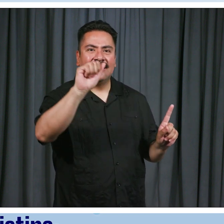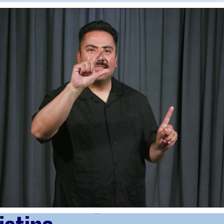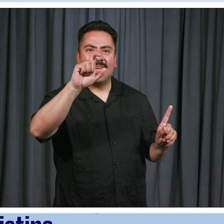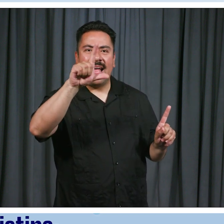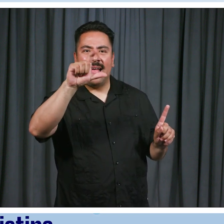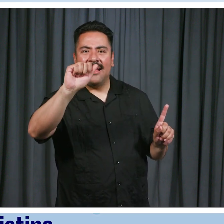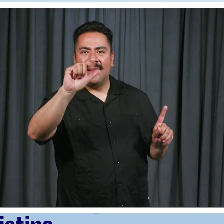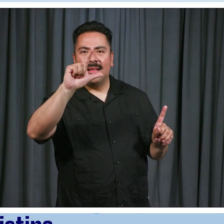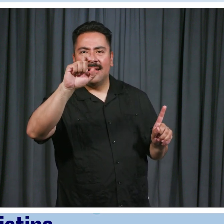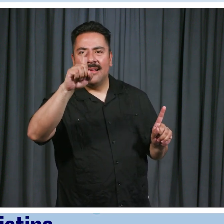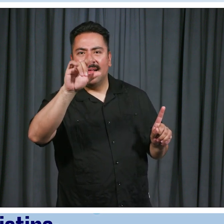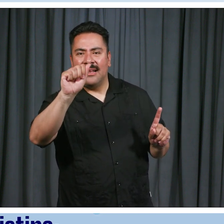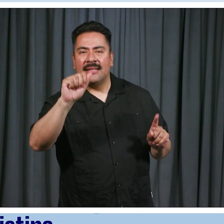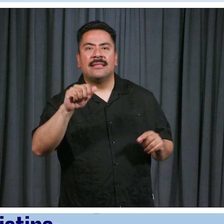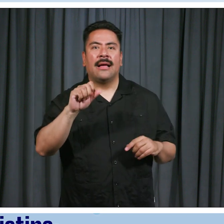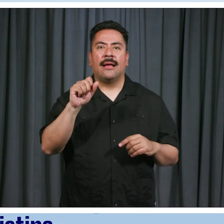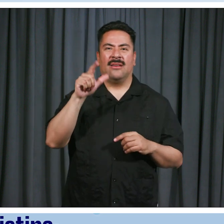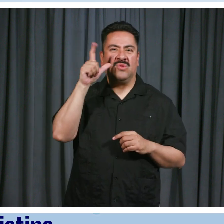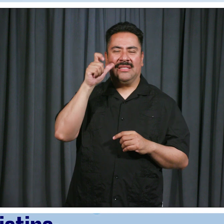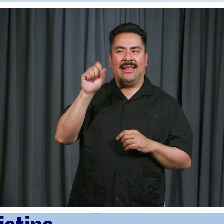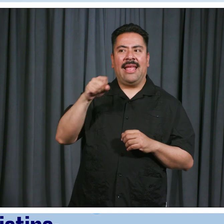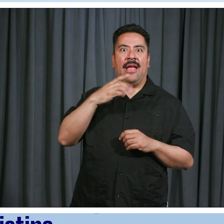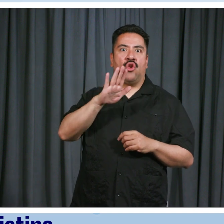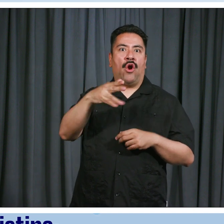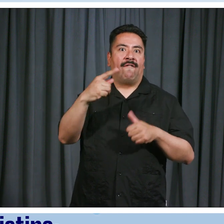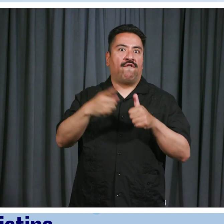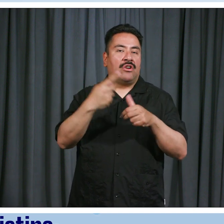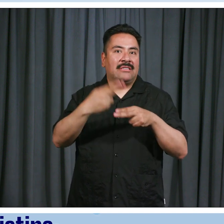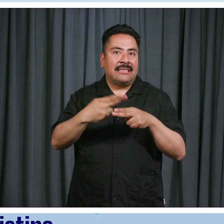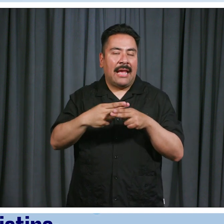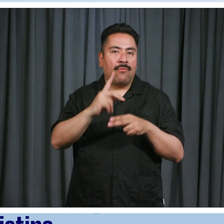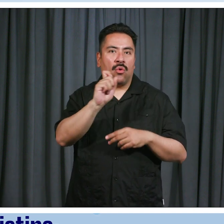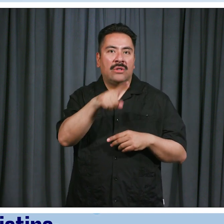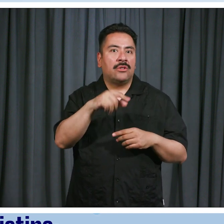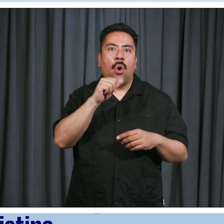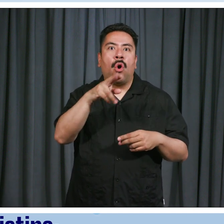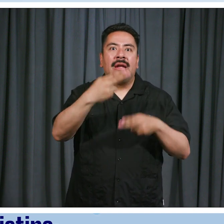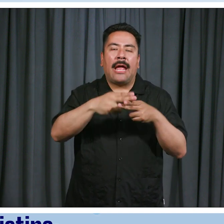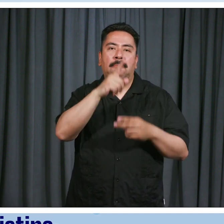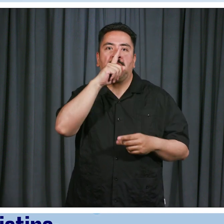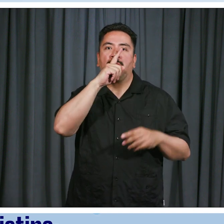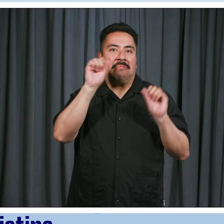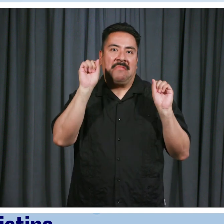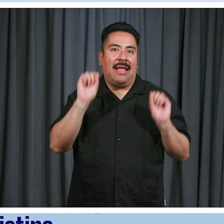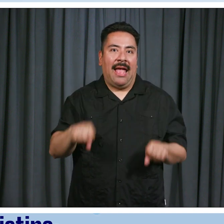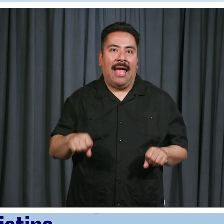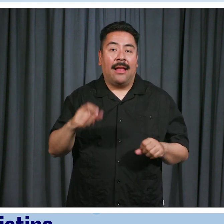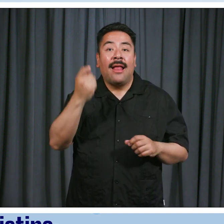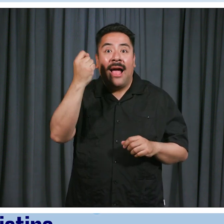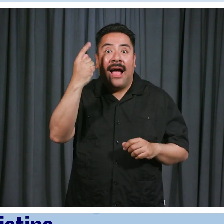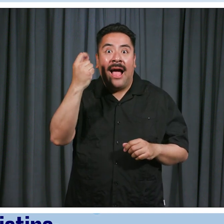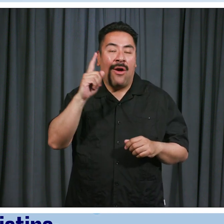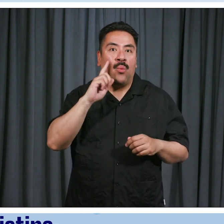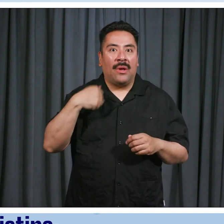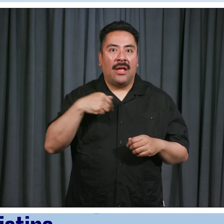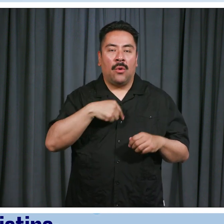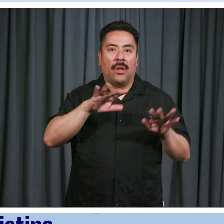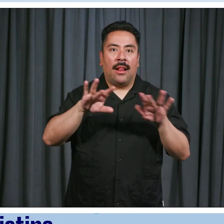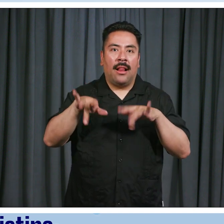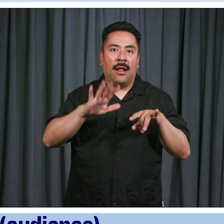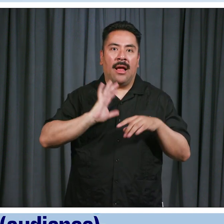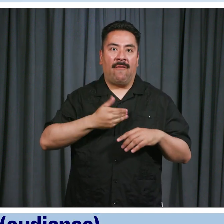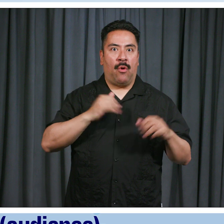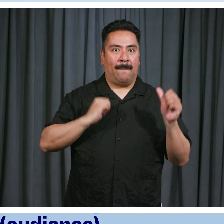Yeah, please just share your first name and your question, or if you don't have to share your name at all, this will be released as part of